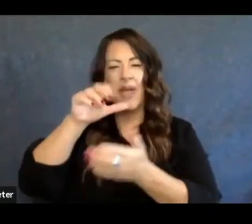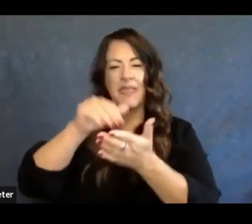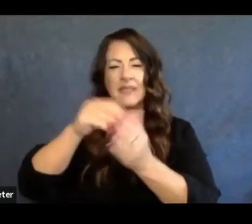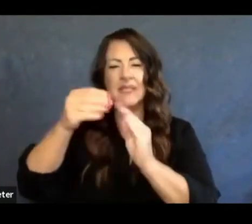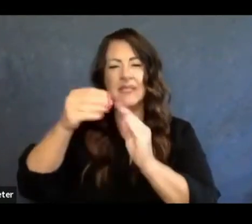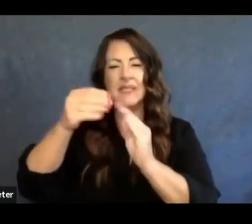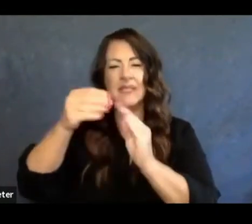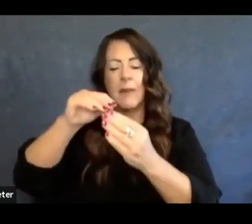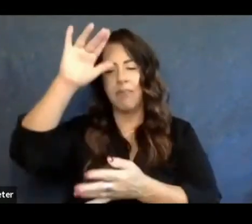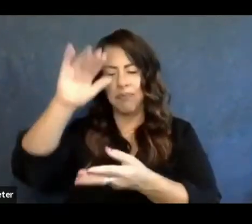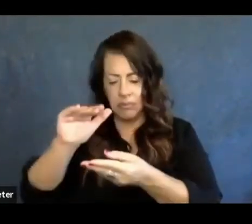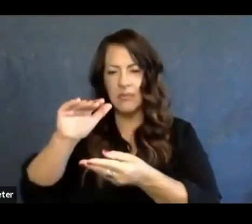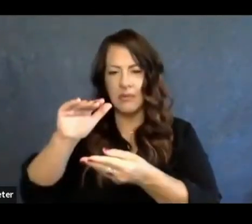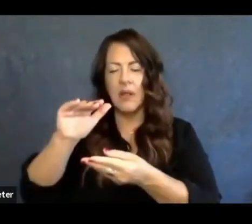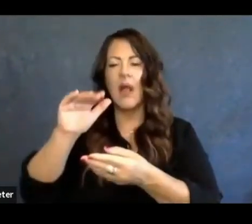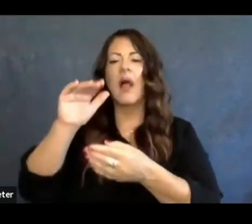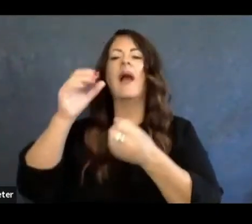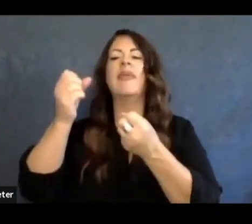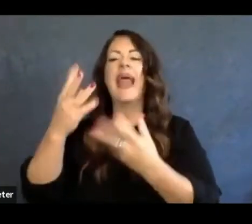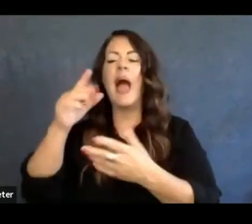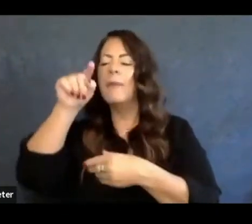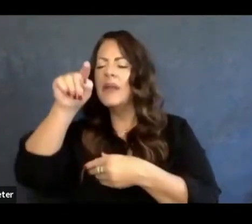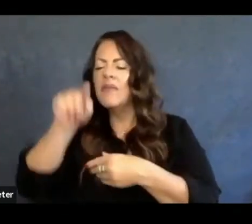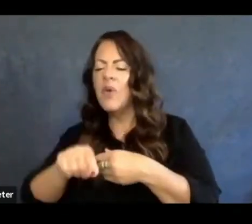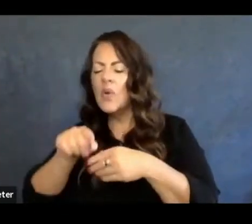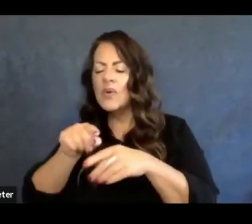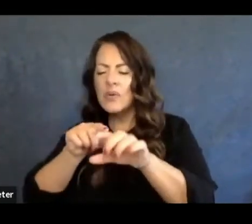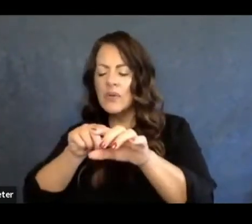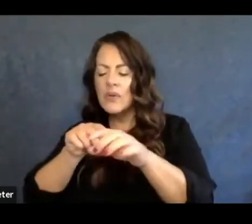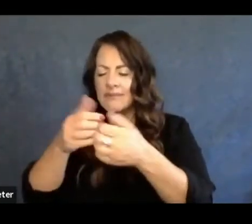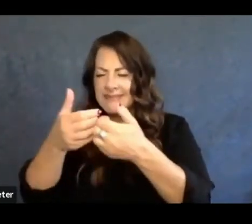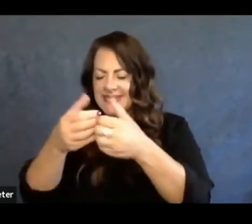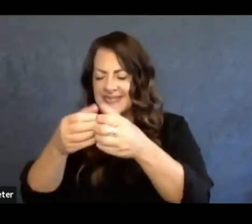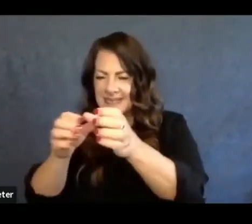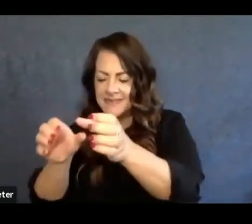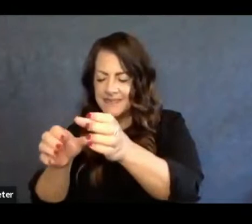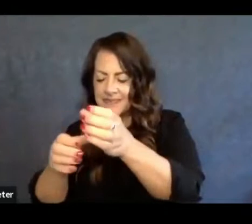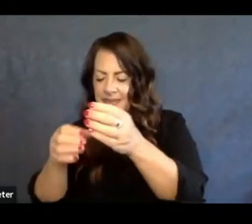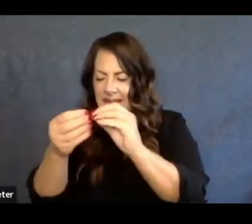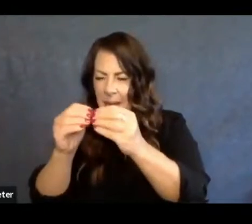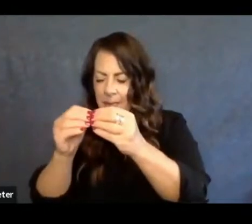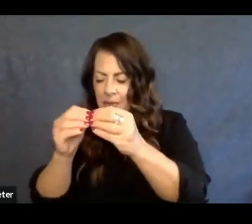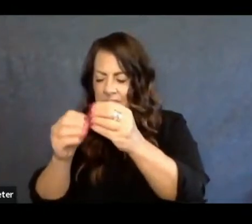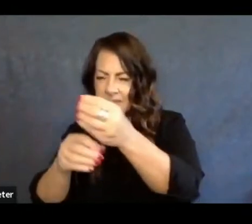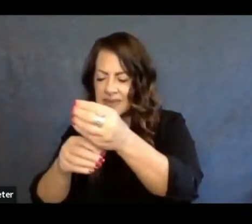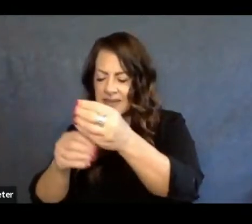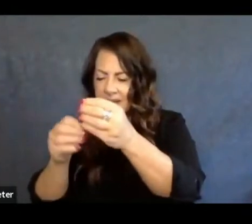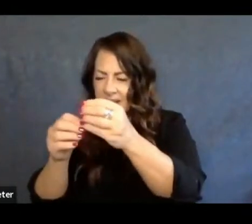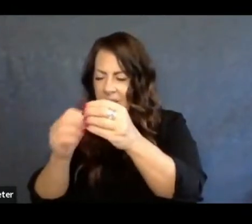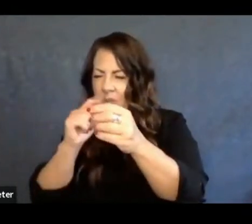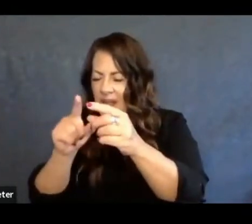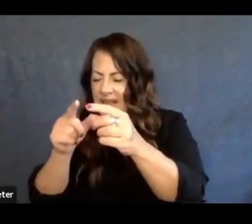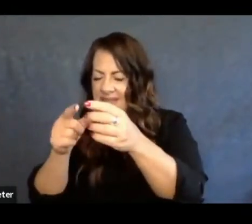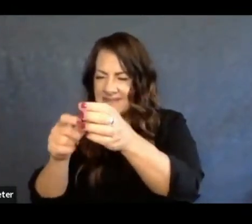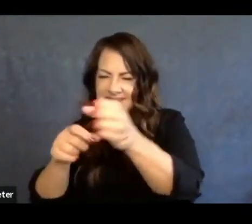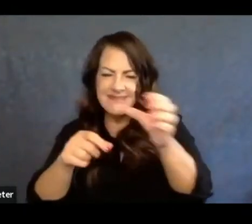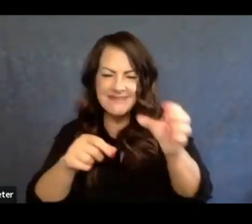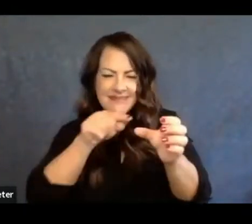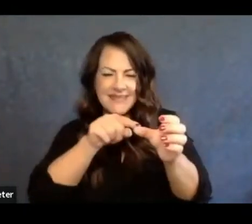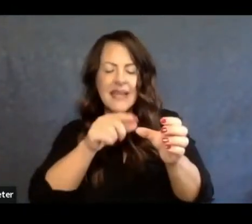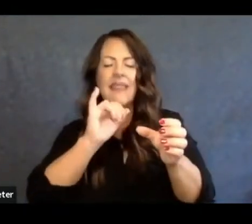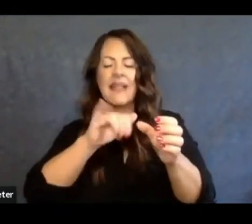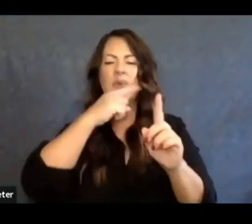those will be divided up into the positives and the negatives. So although your good, quick math